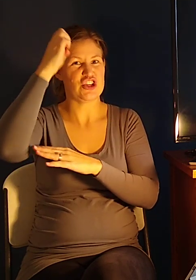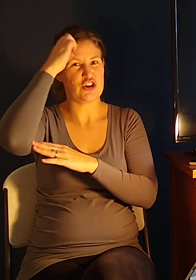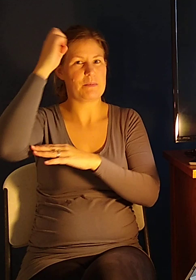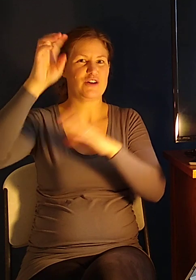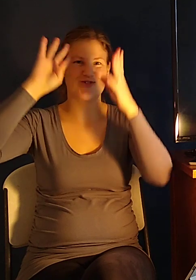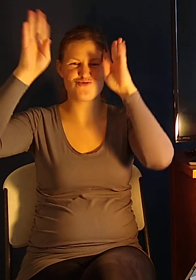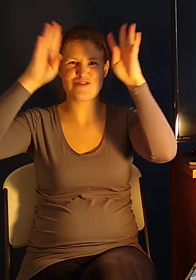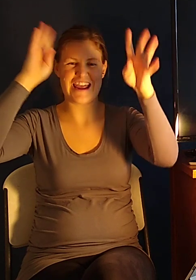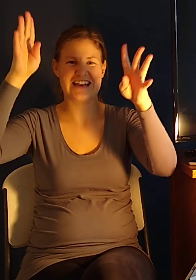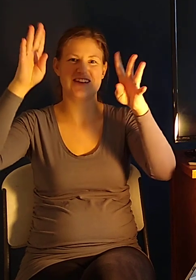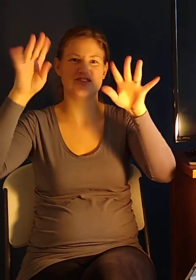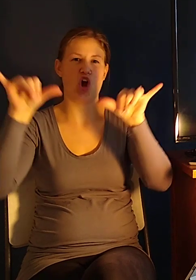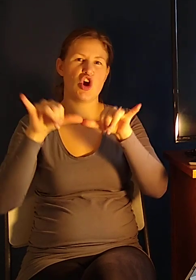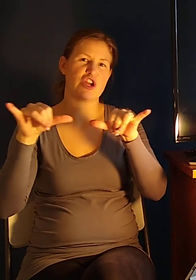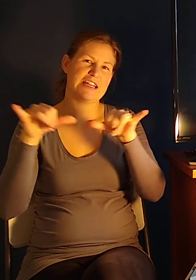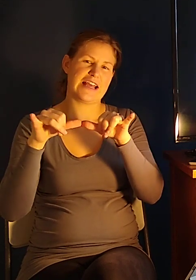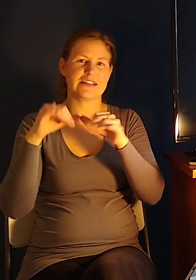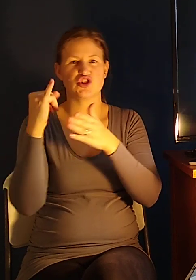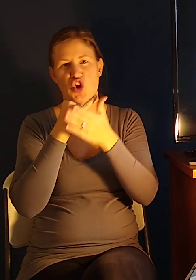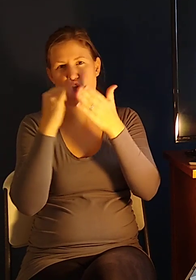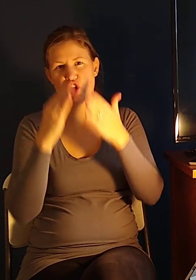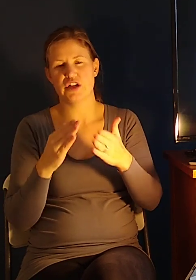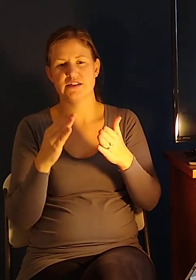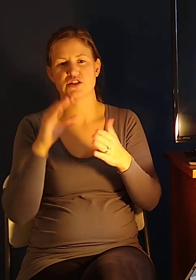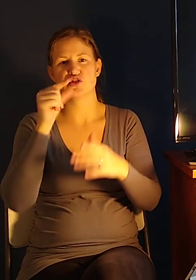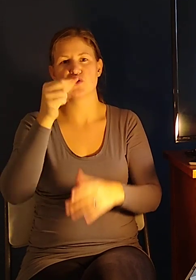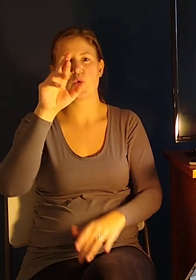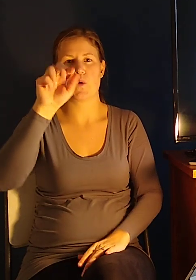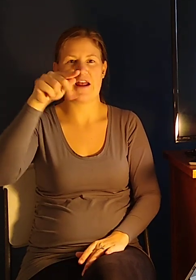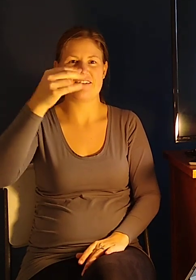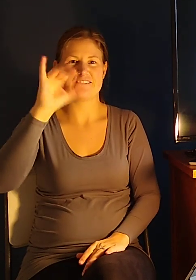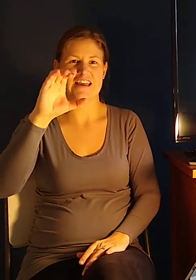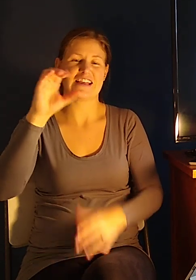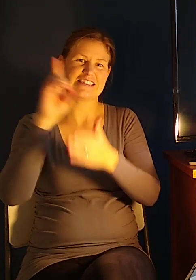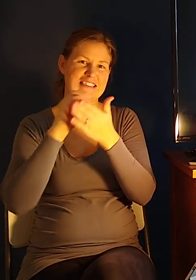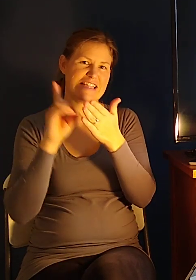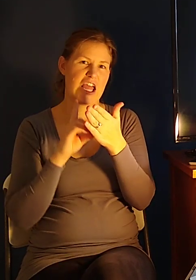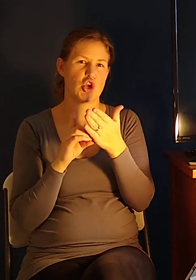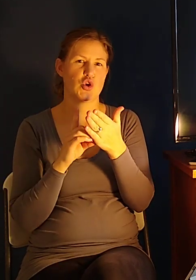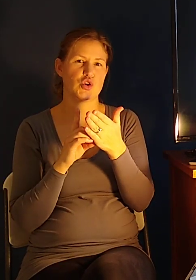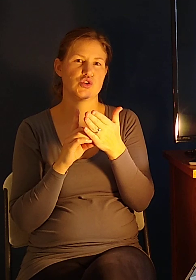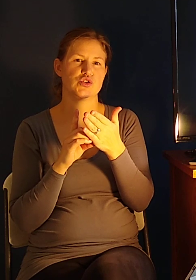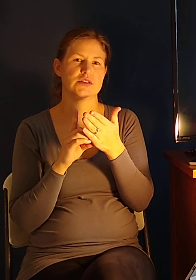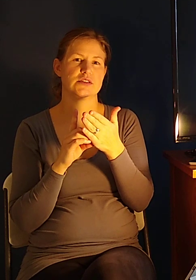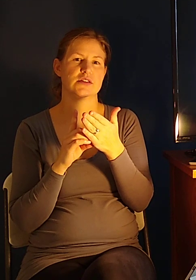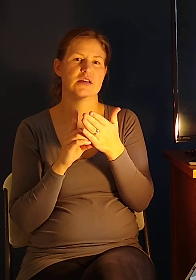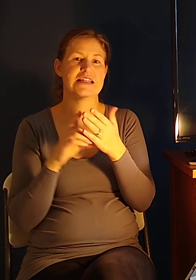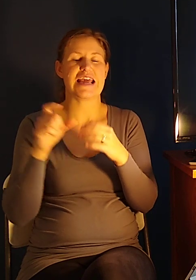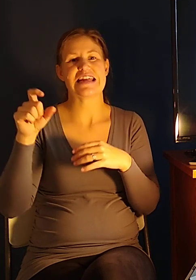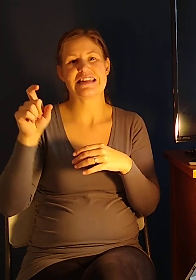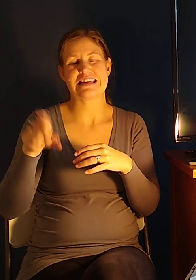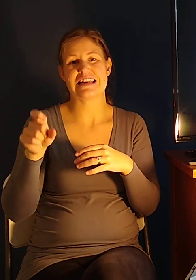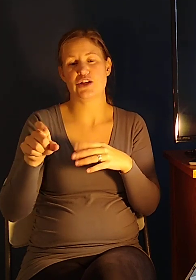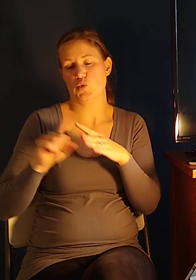creatives, architects, artists, graphic designers, and they needed to escape